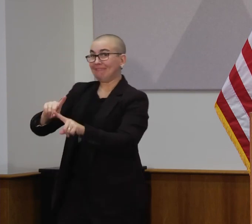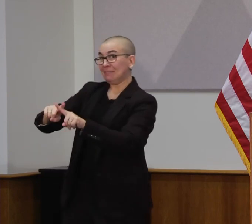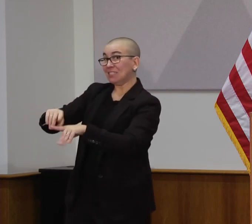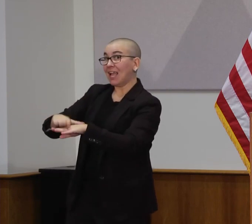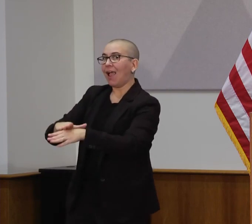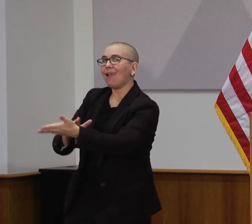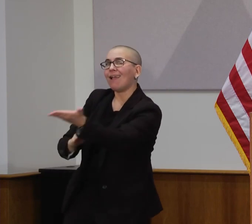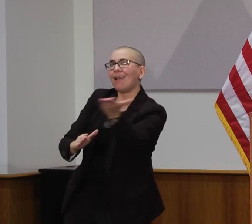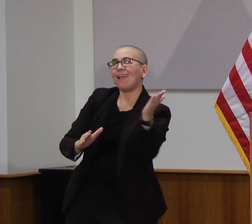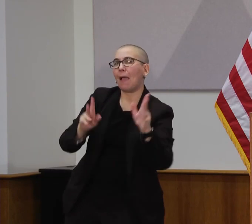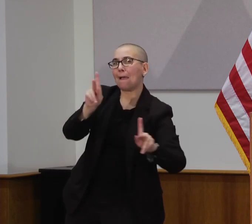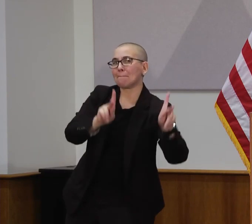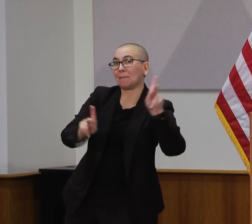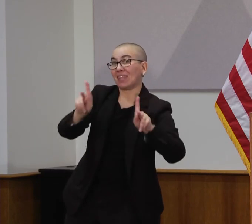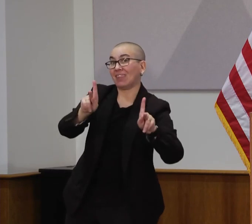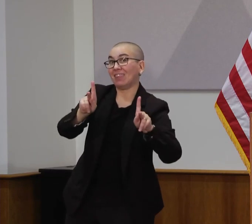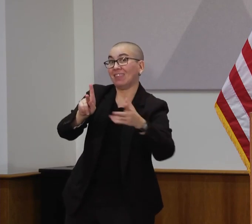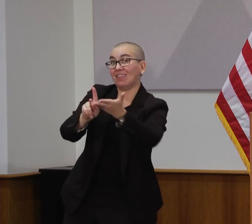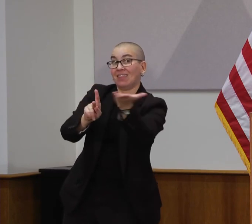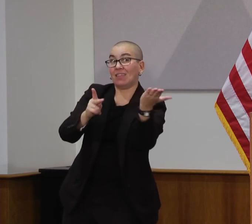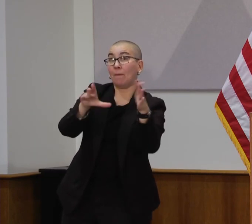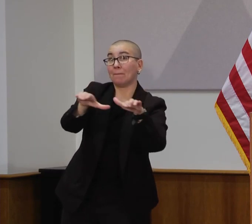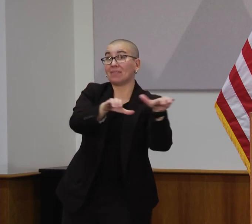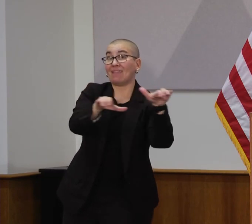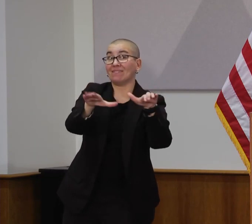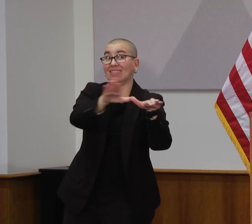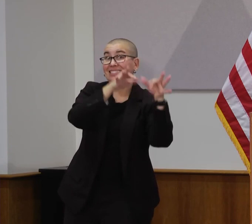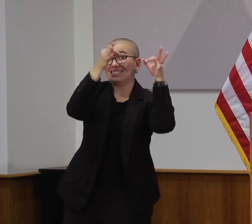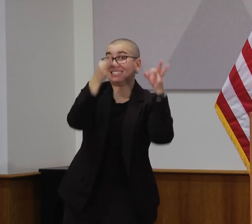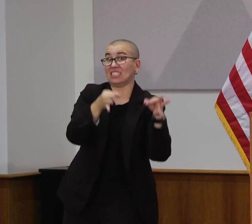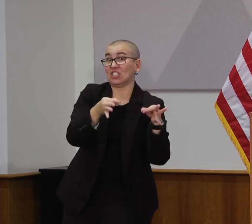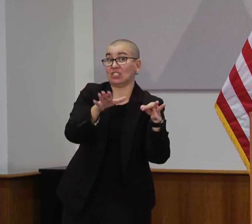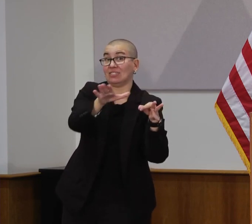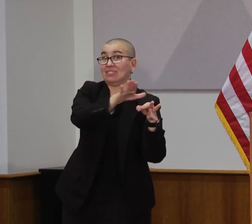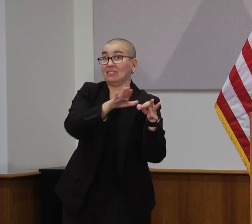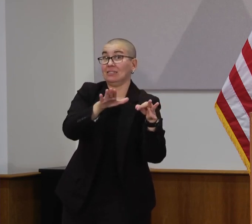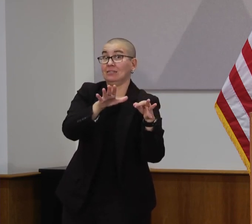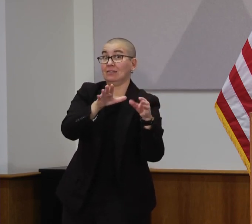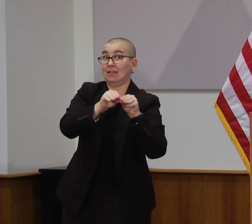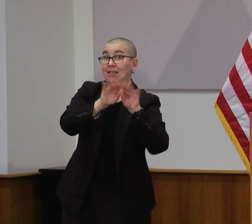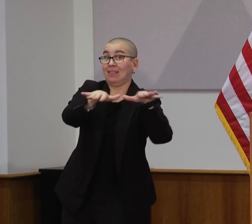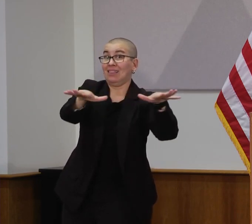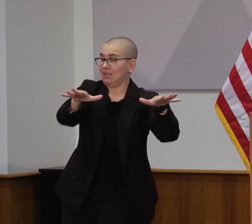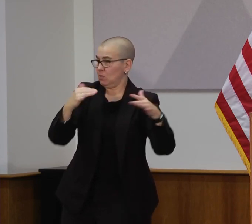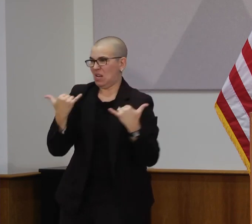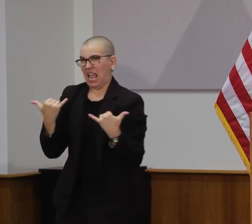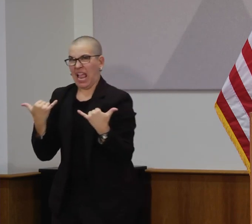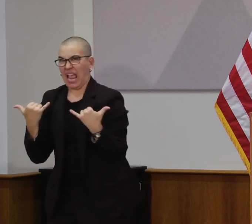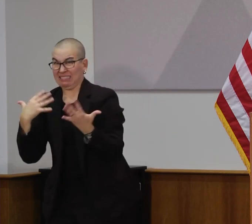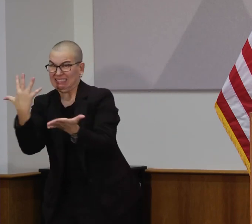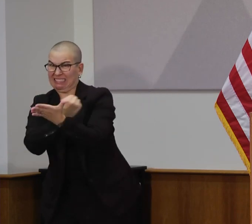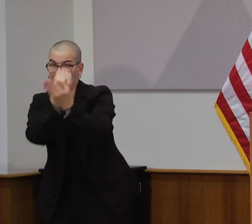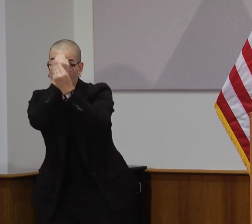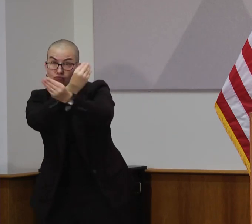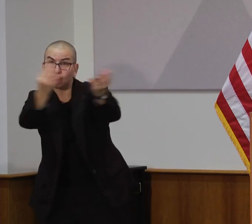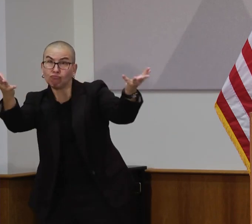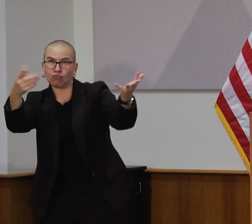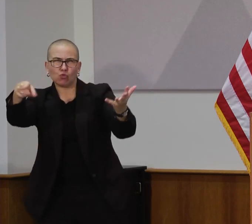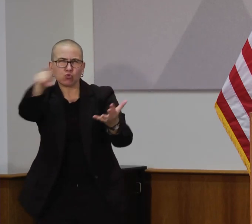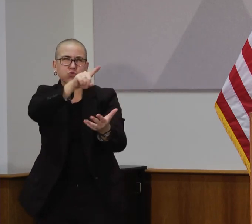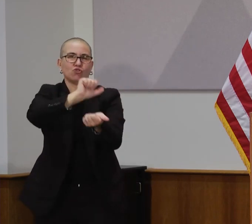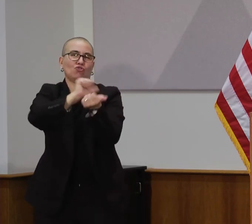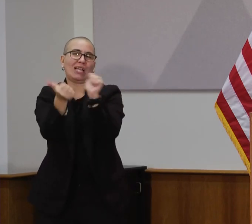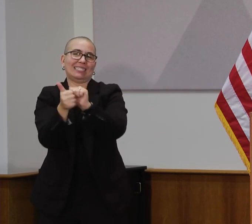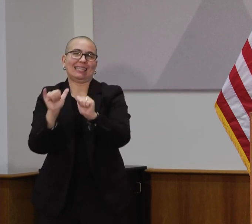infected. But we can make a difference, but we have to make that difference by starting right now to change our behaviors. And